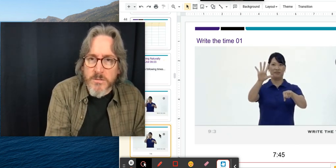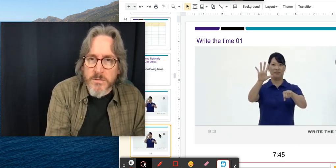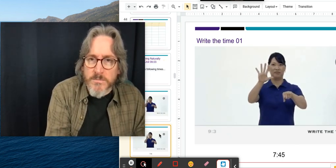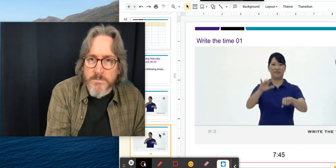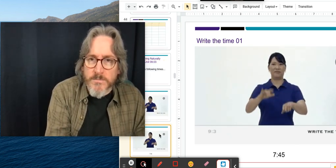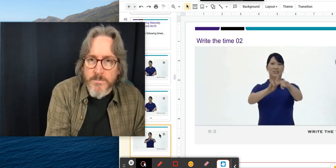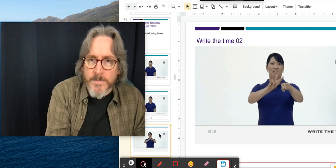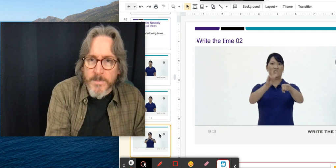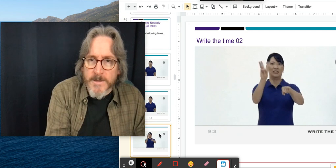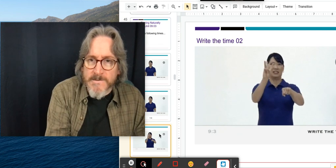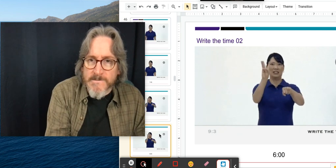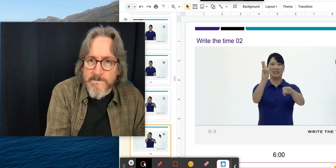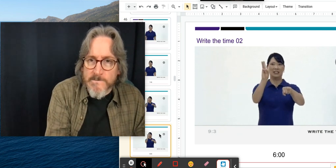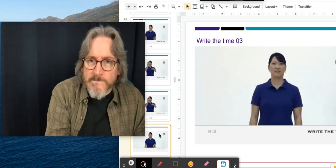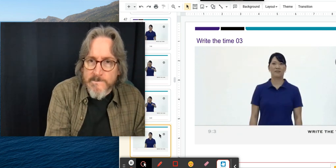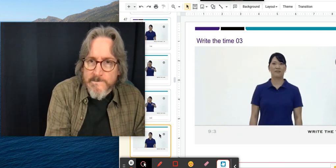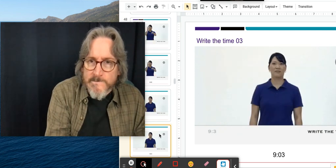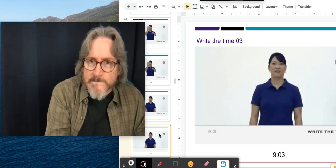below.